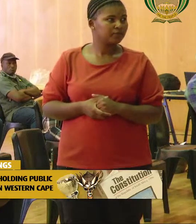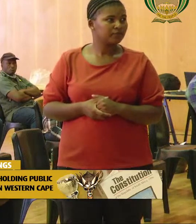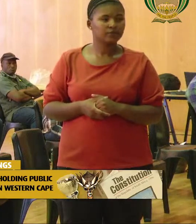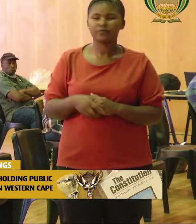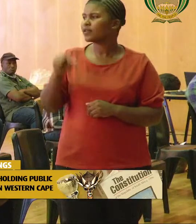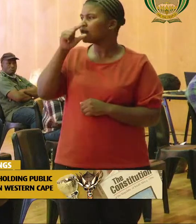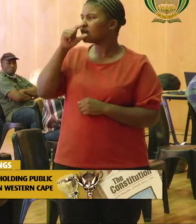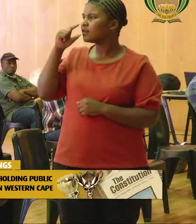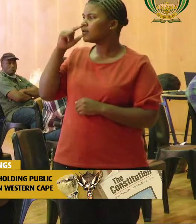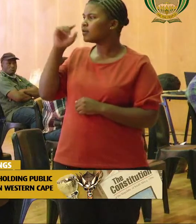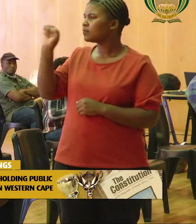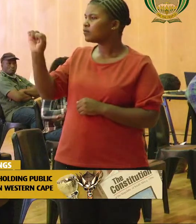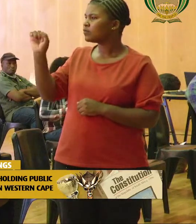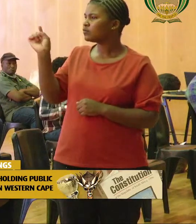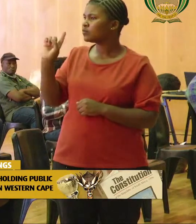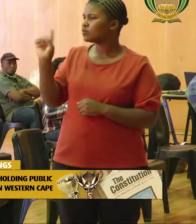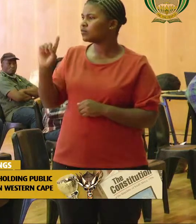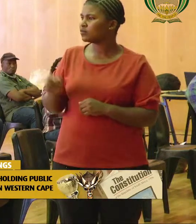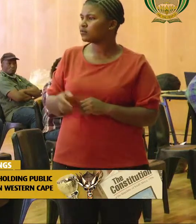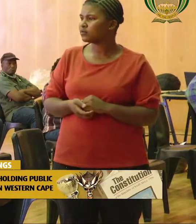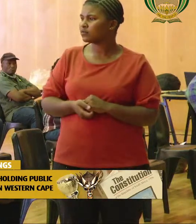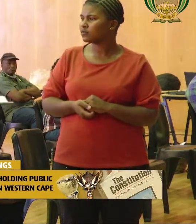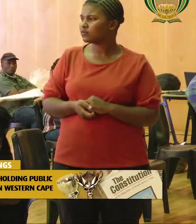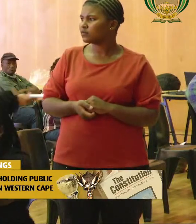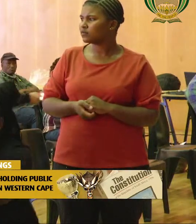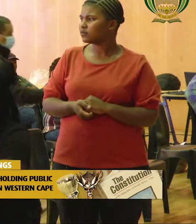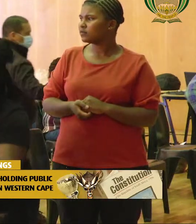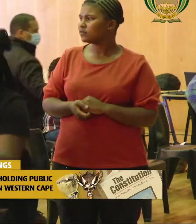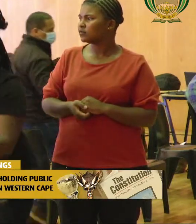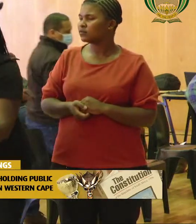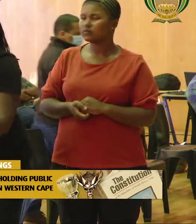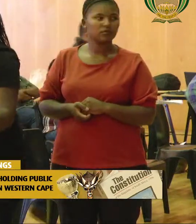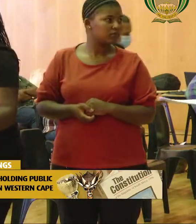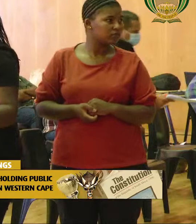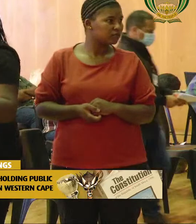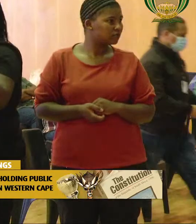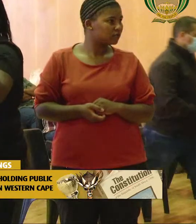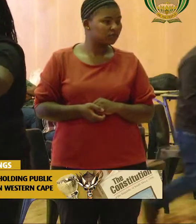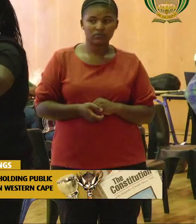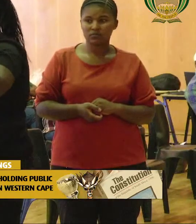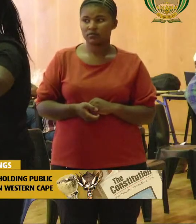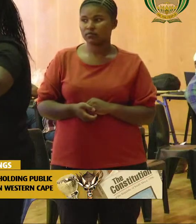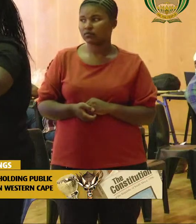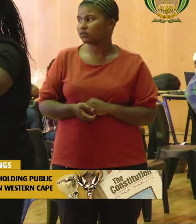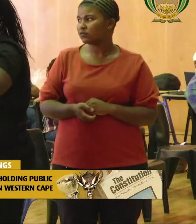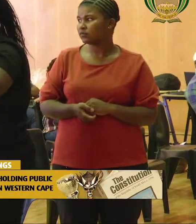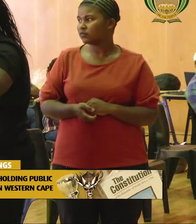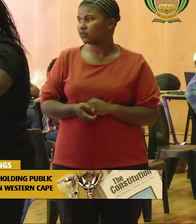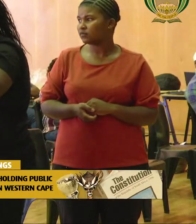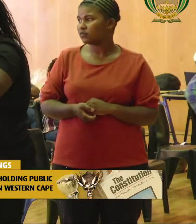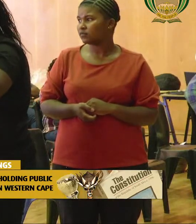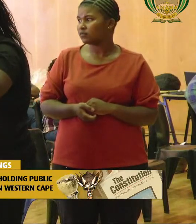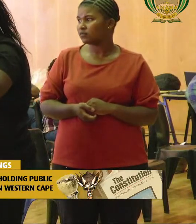indicate her name so that you are correctly capturing it? Okay, No, so no. how- She can repeat the name there.